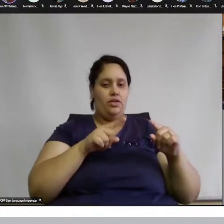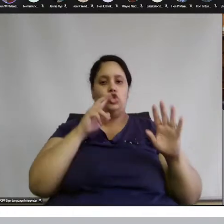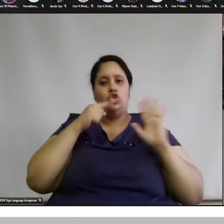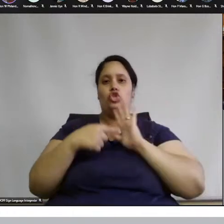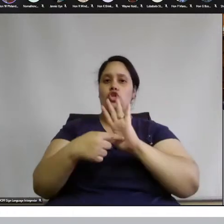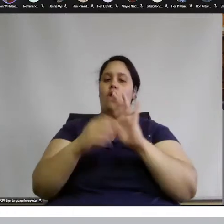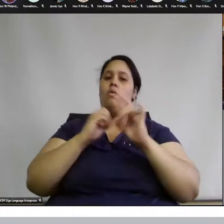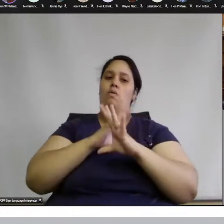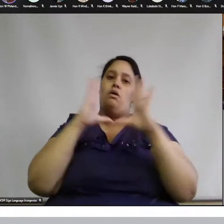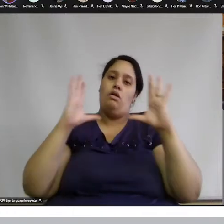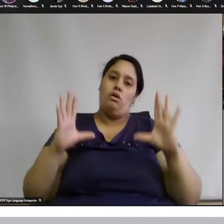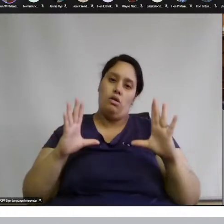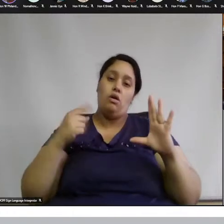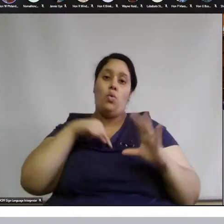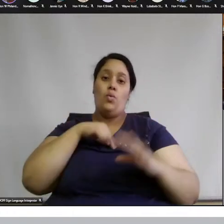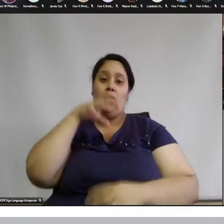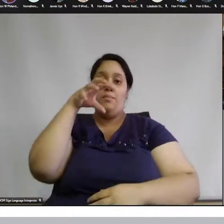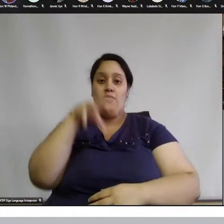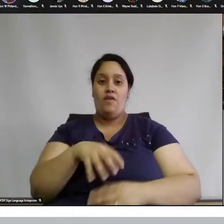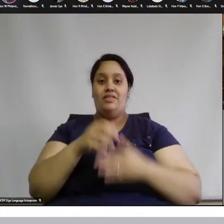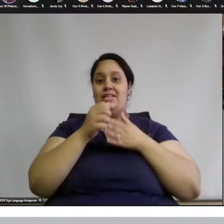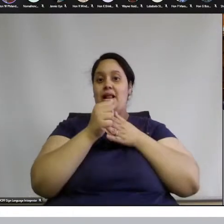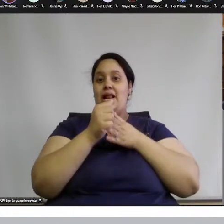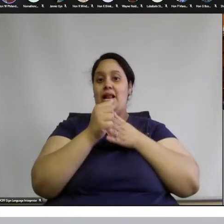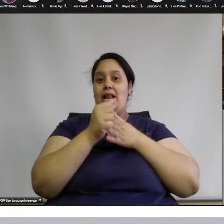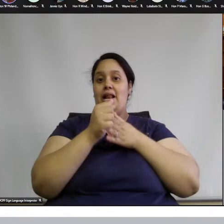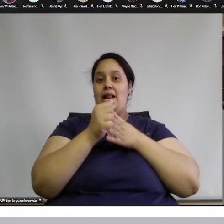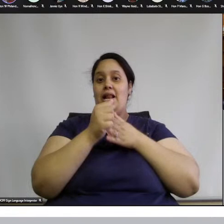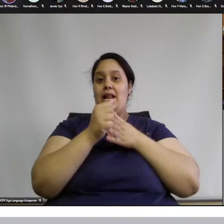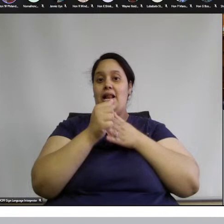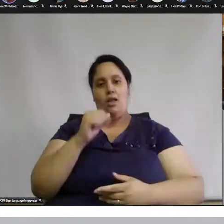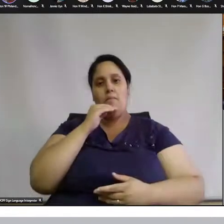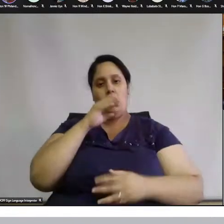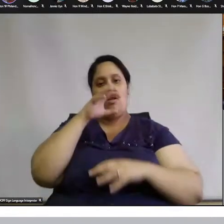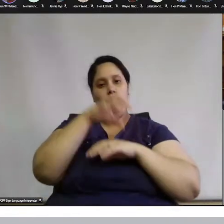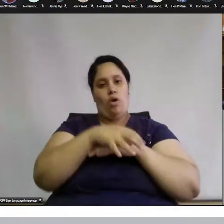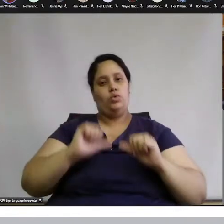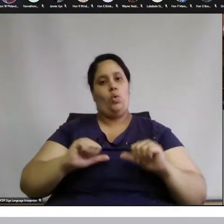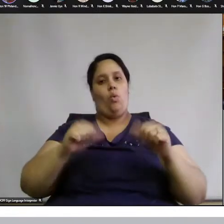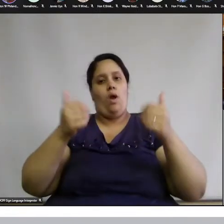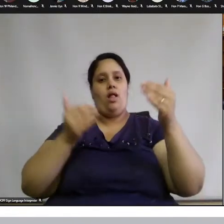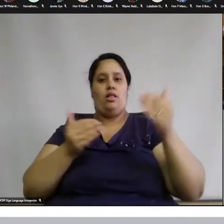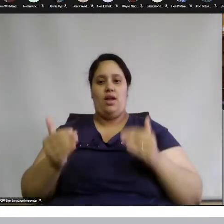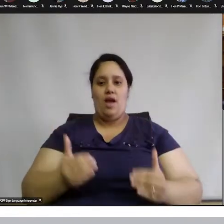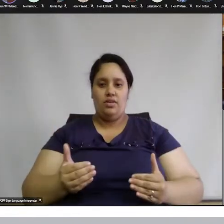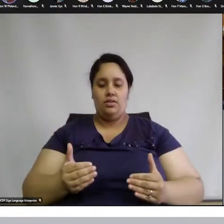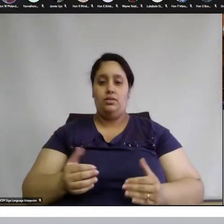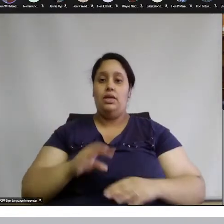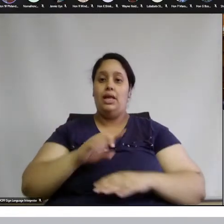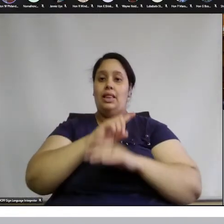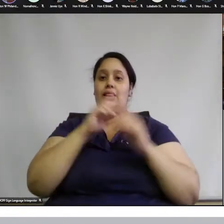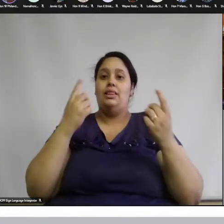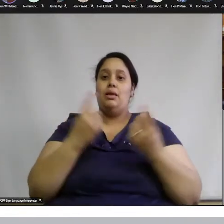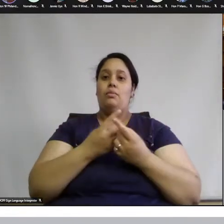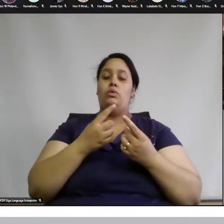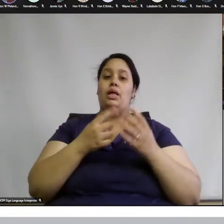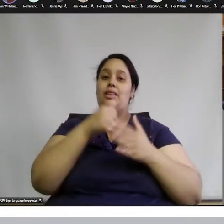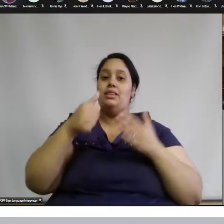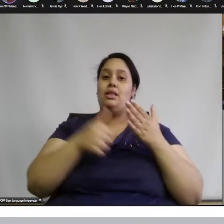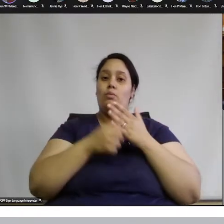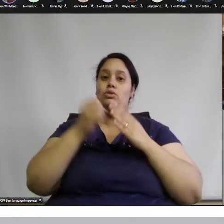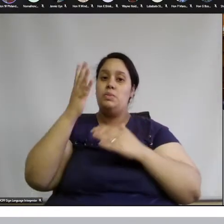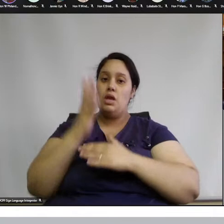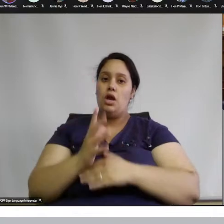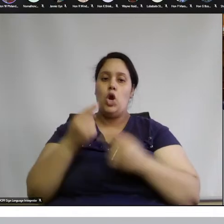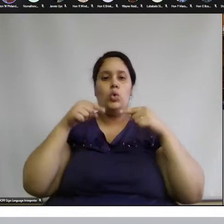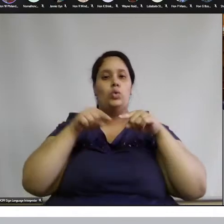clear. A province led by the DA is a province well governed. Deputy Speaker, during a pandemic,